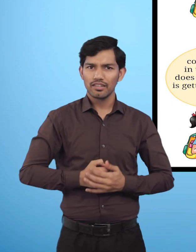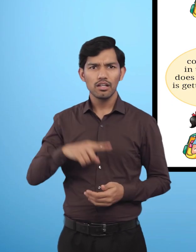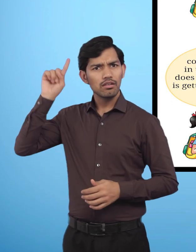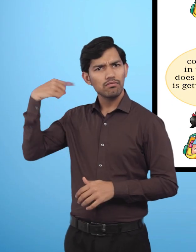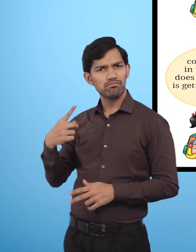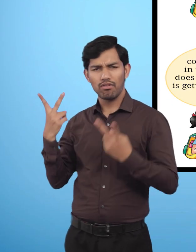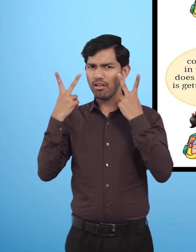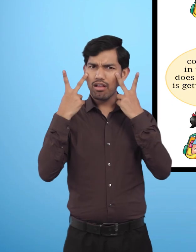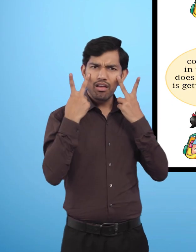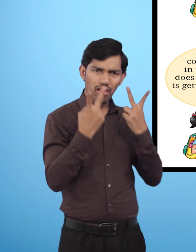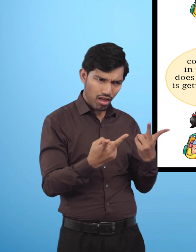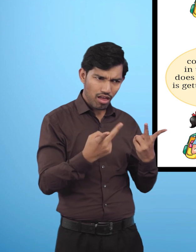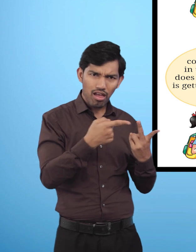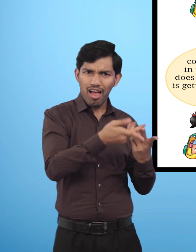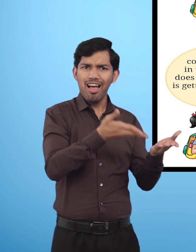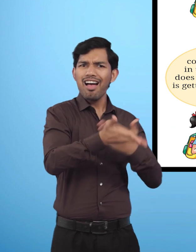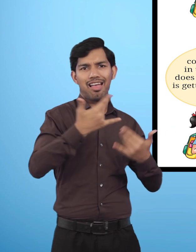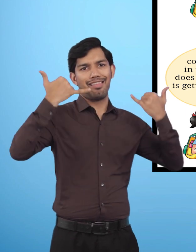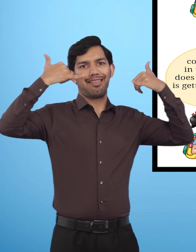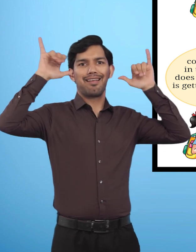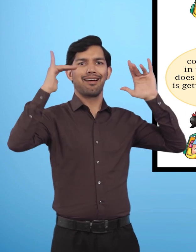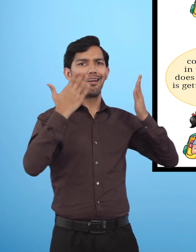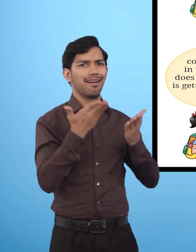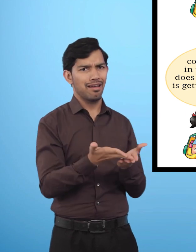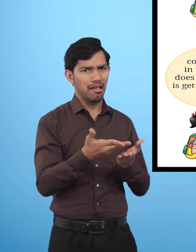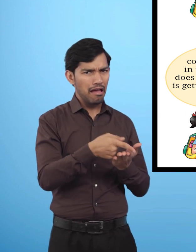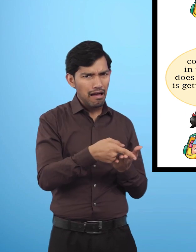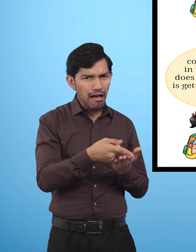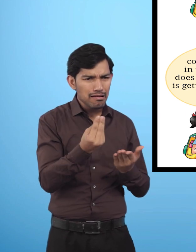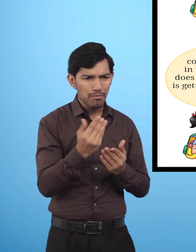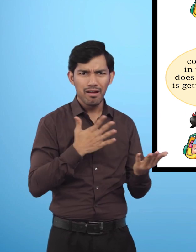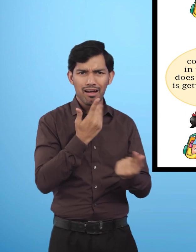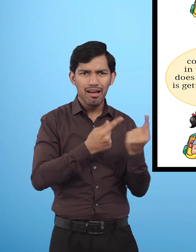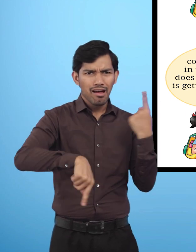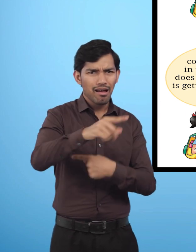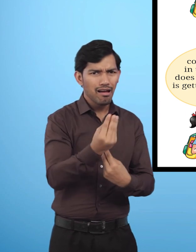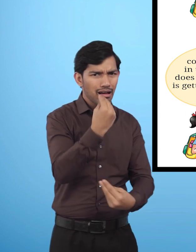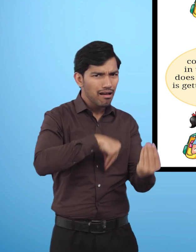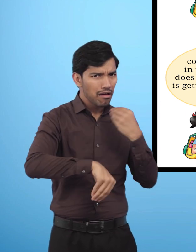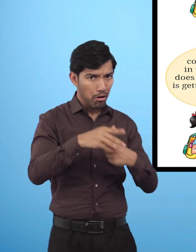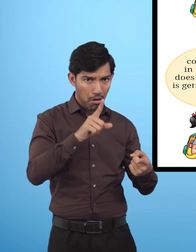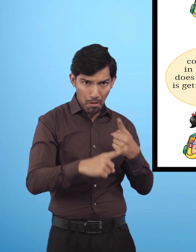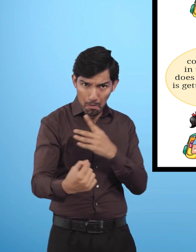Bhumi says, "Look at this cow. It is grazing grass and getting energy from it."